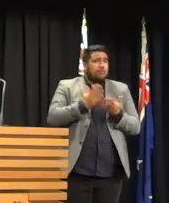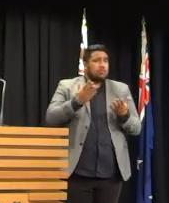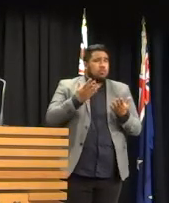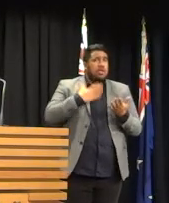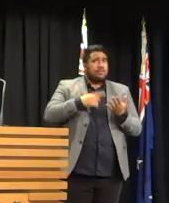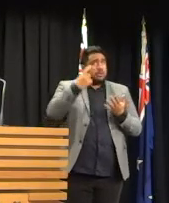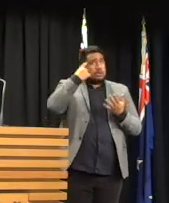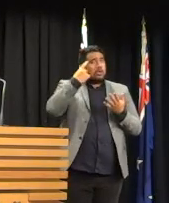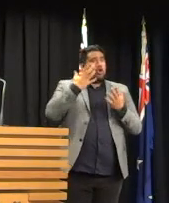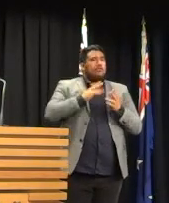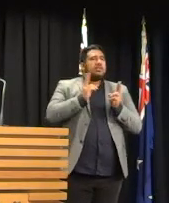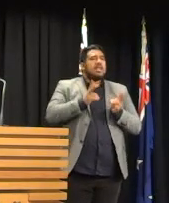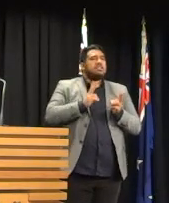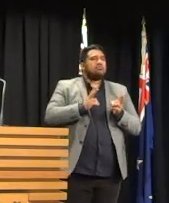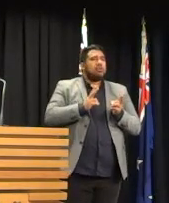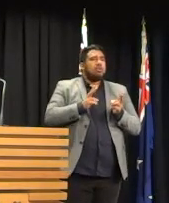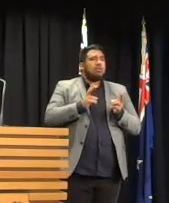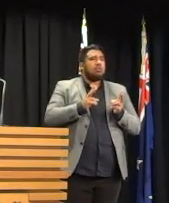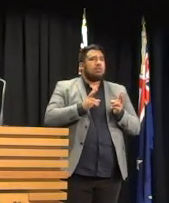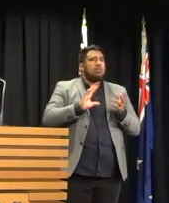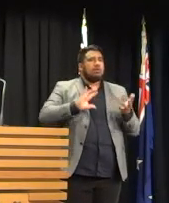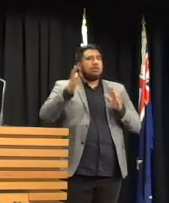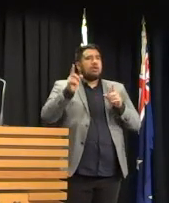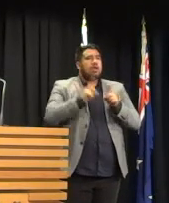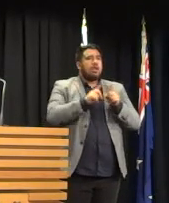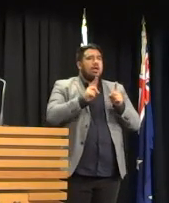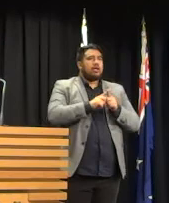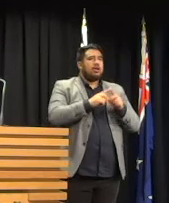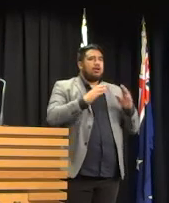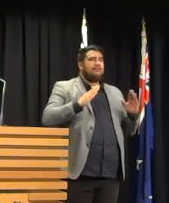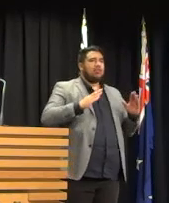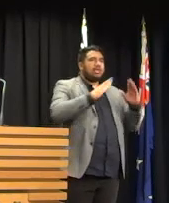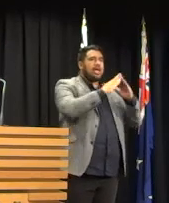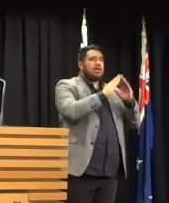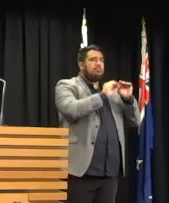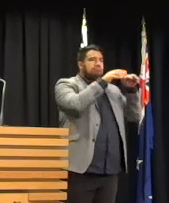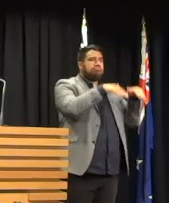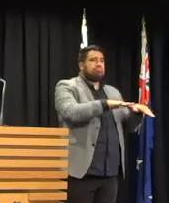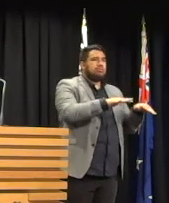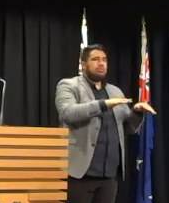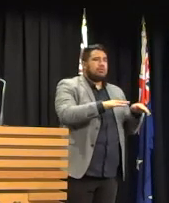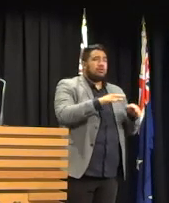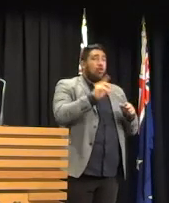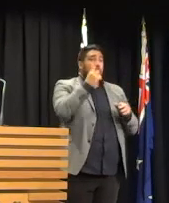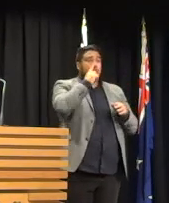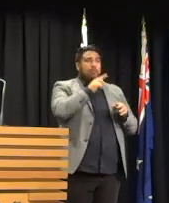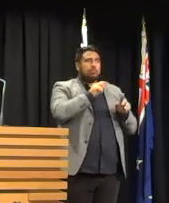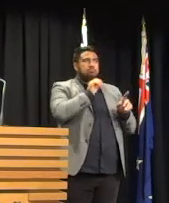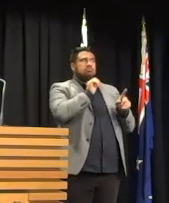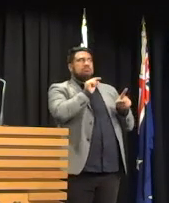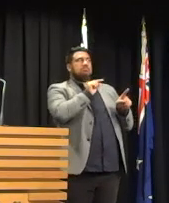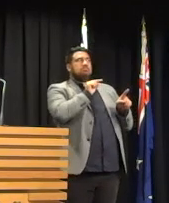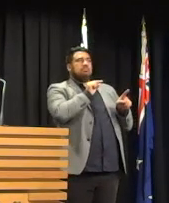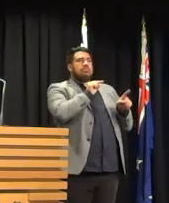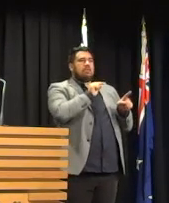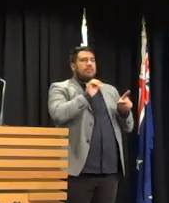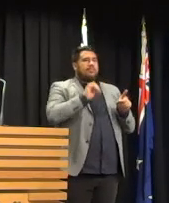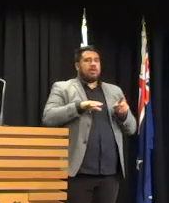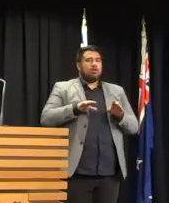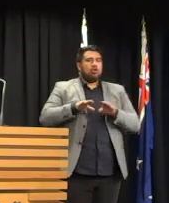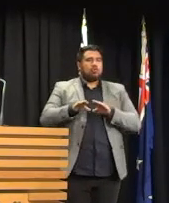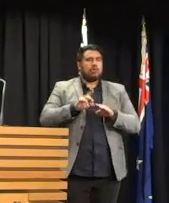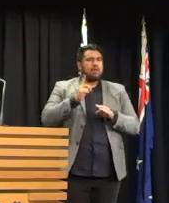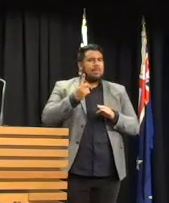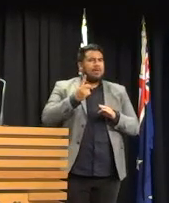natural disasters. Volcanic and ash loading tends to be on top of Aucklanders' minds, perhaps more so, but that doesn't mean that we